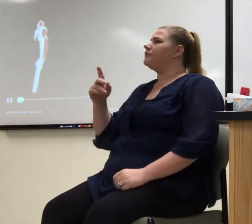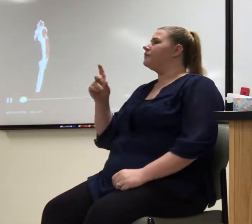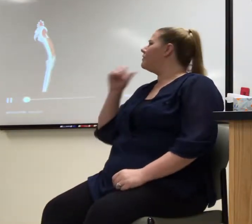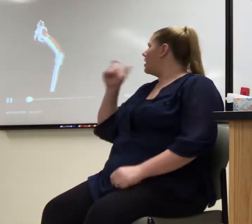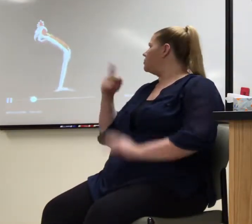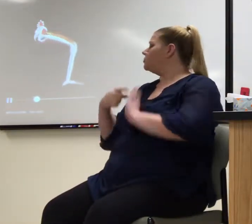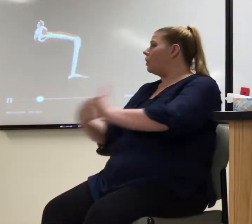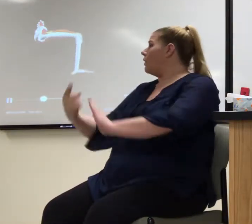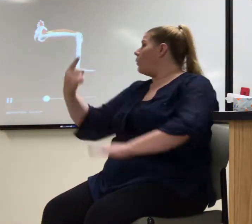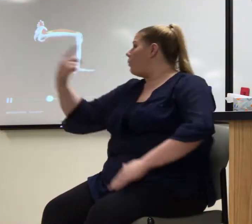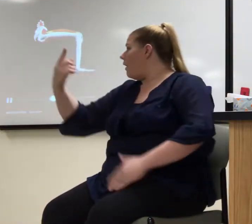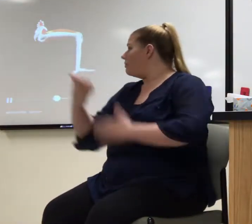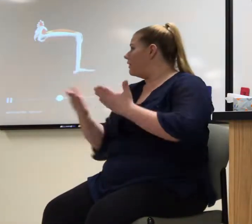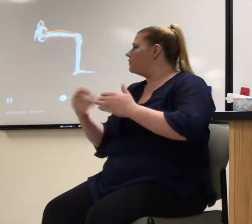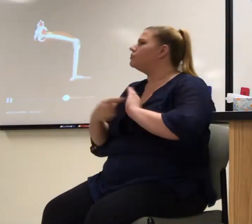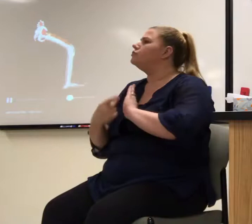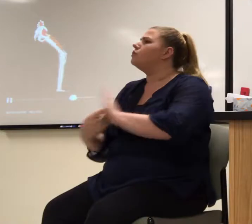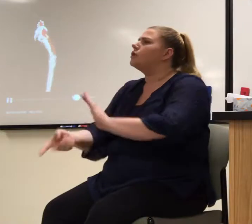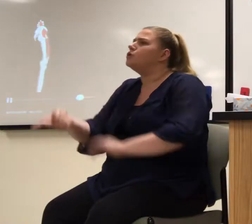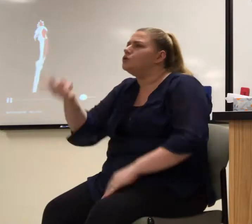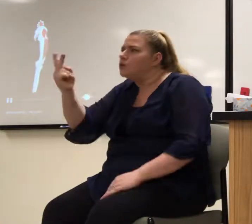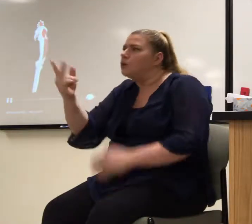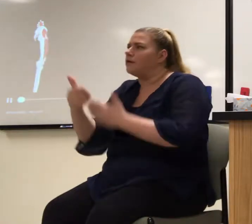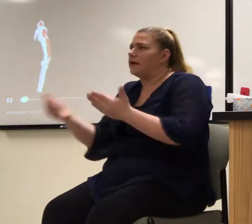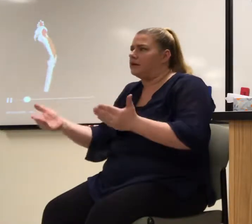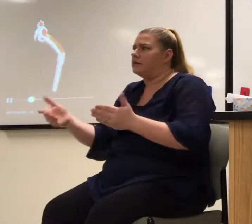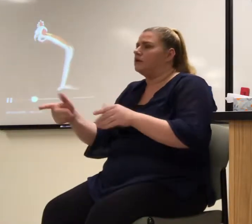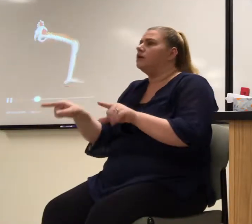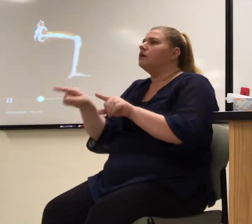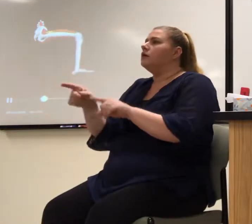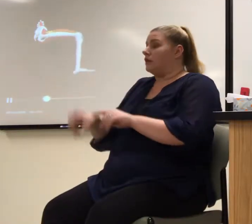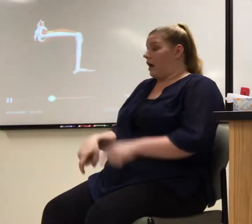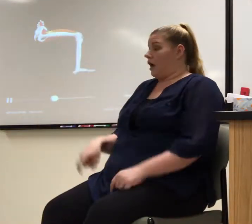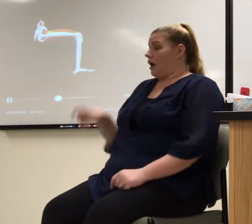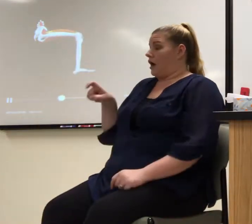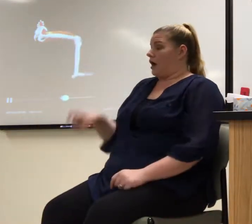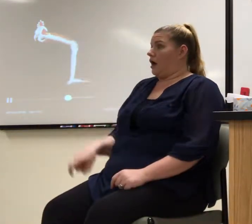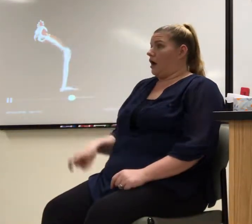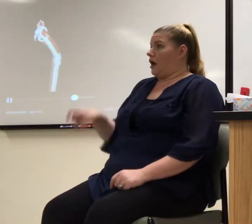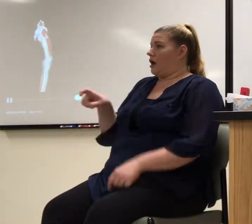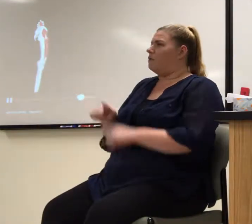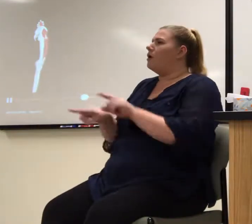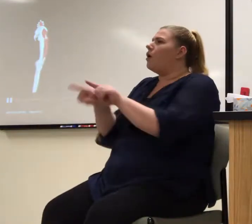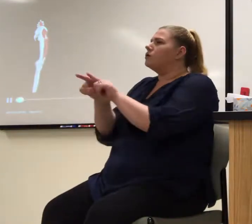two things. Not only are they showing hip flexion, what's the knee doing?